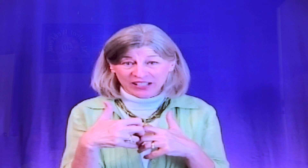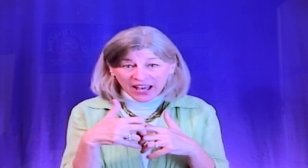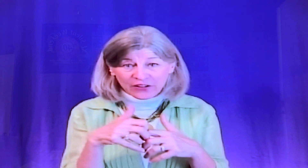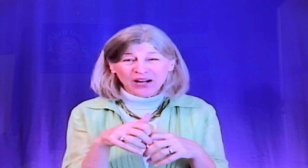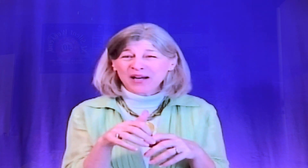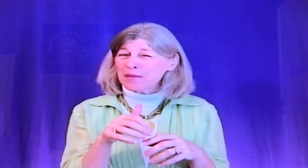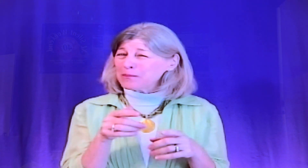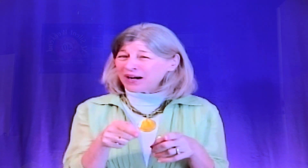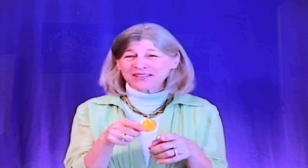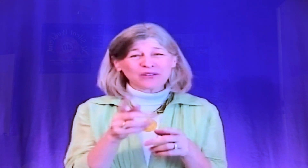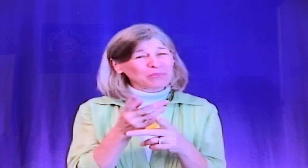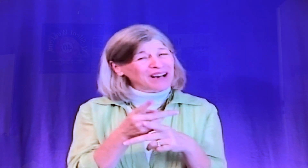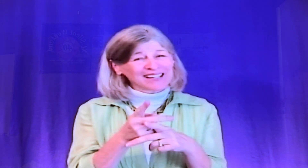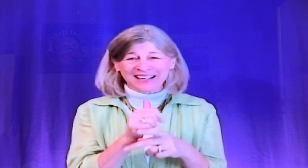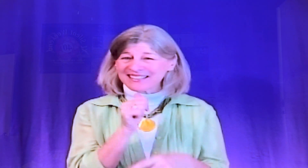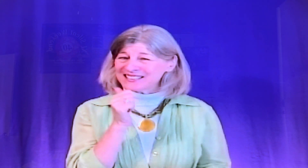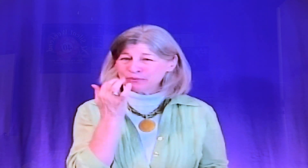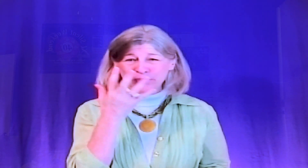together. But the product isn't pretty.